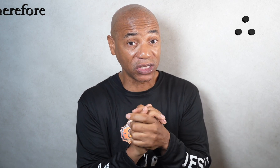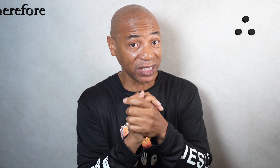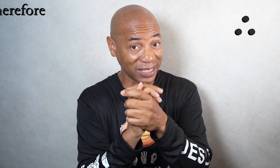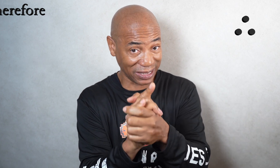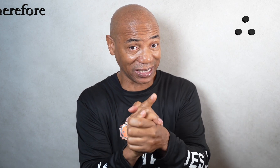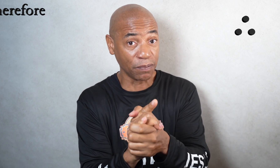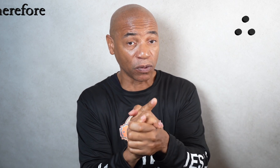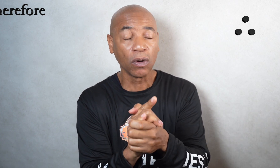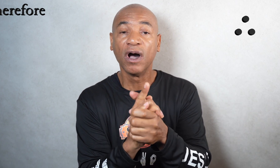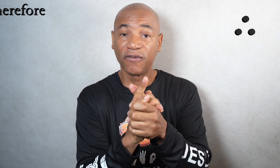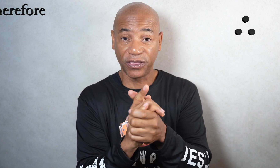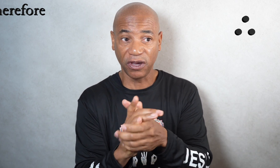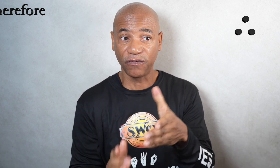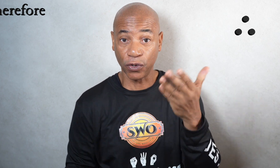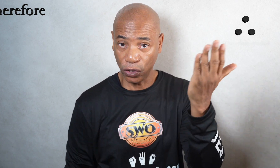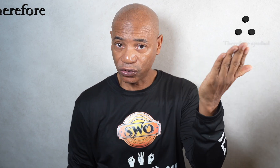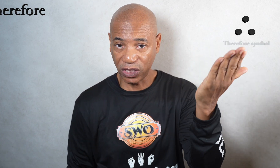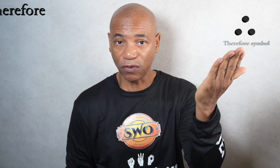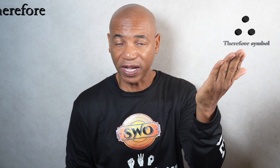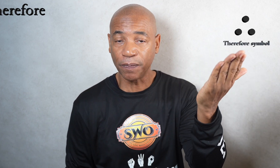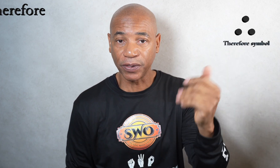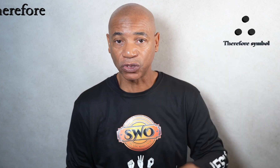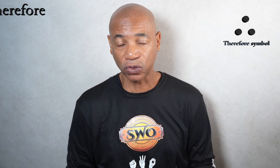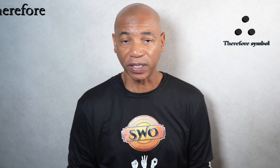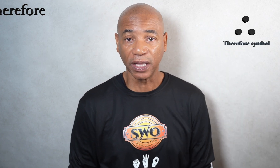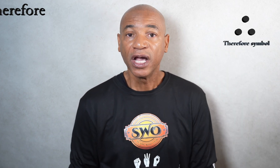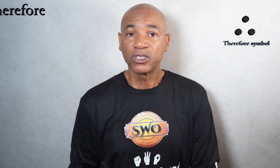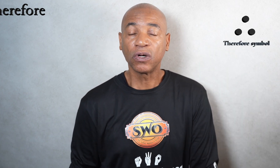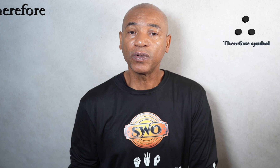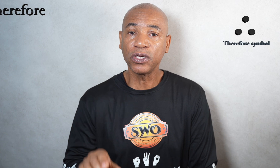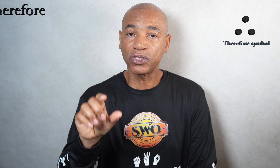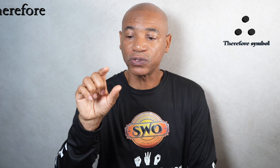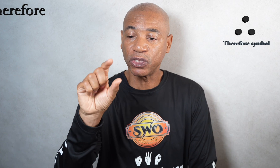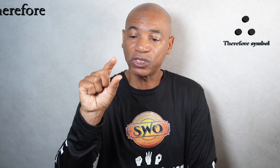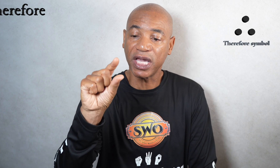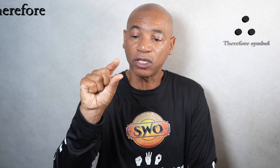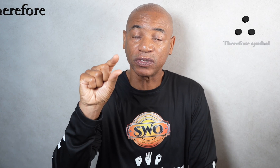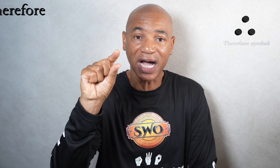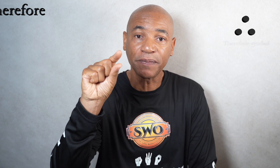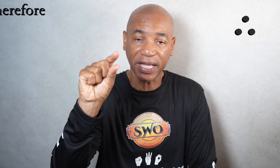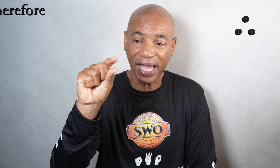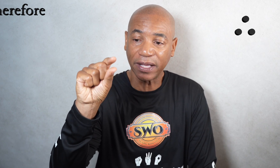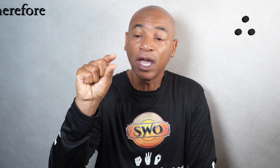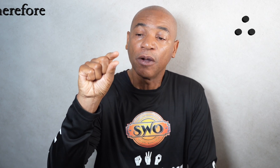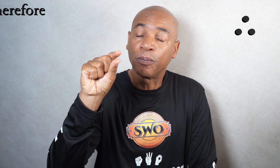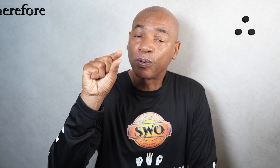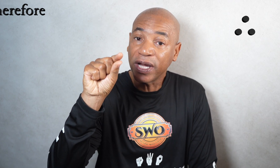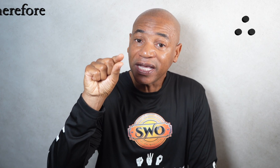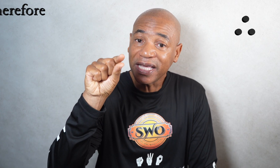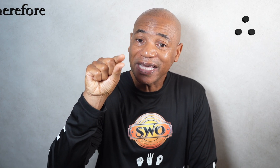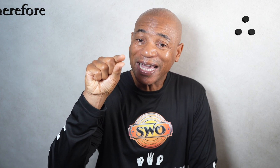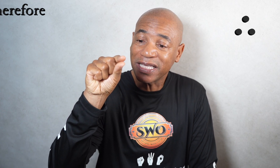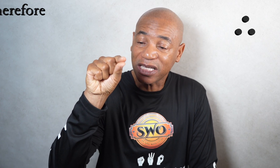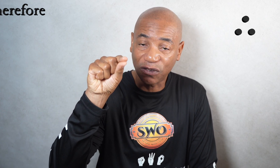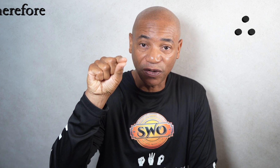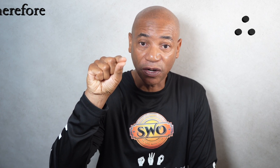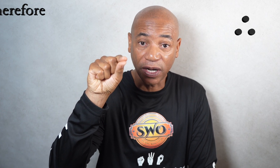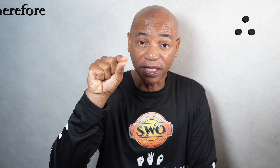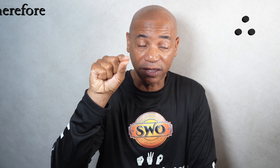the symbol for therefore. You'll see it right up on the screen. So what you'll do is you'll take your dominant hand, bring the index finger and the thumb